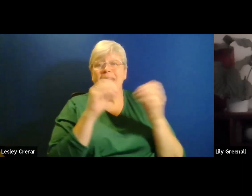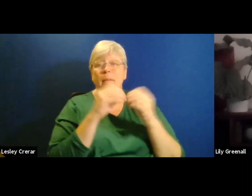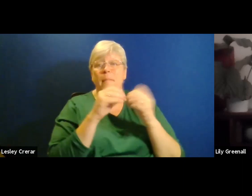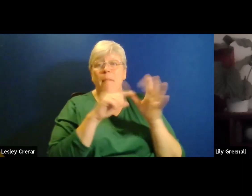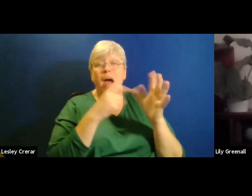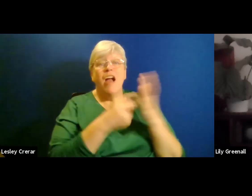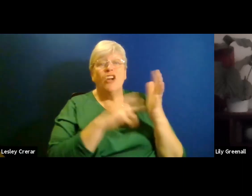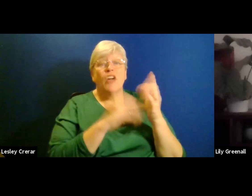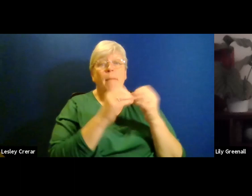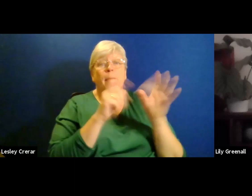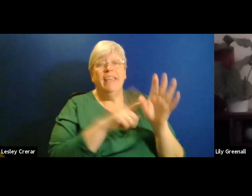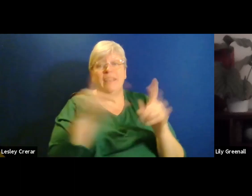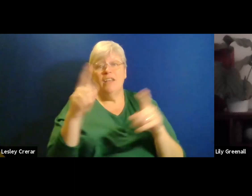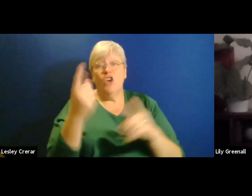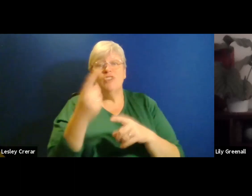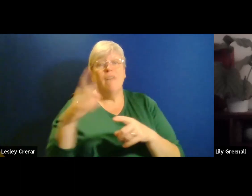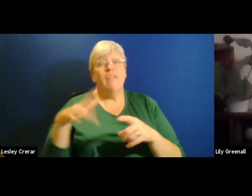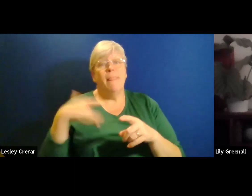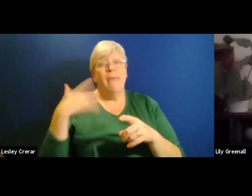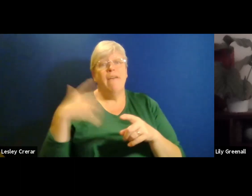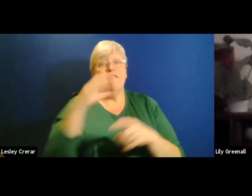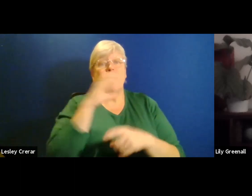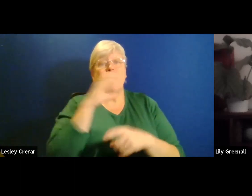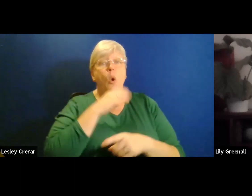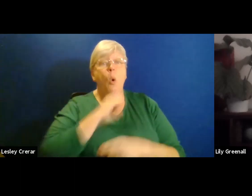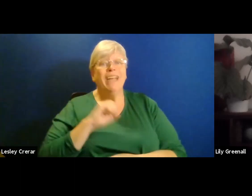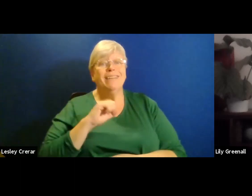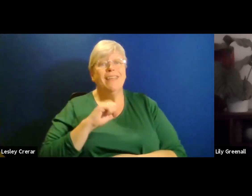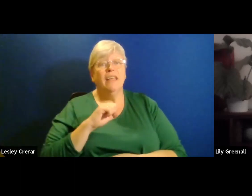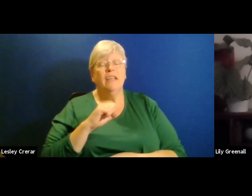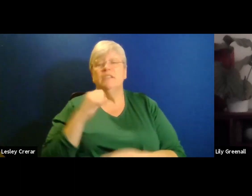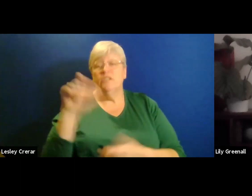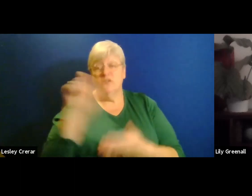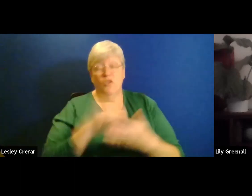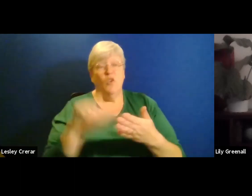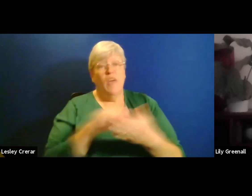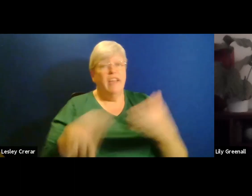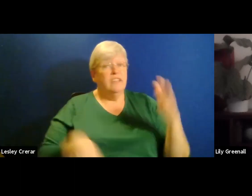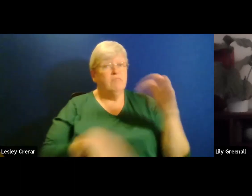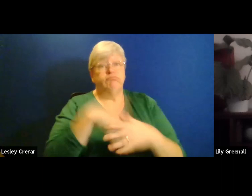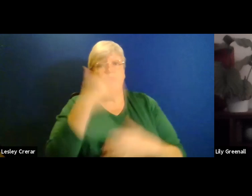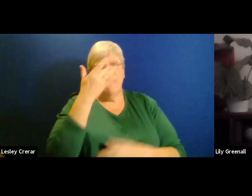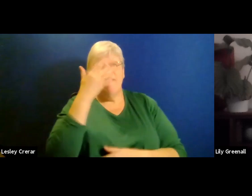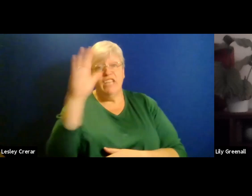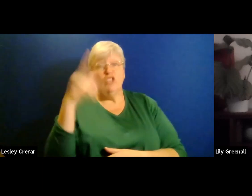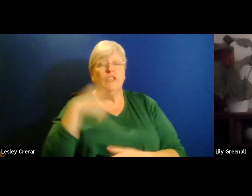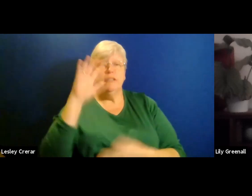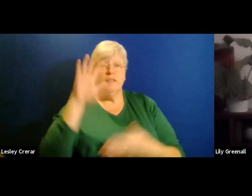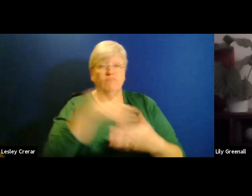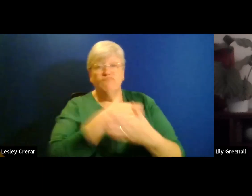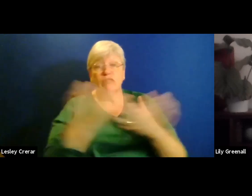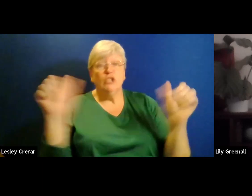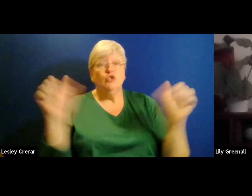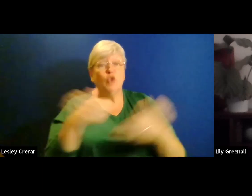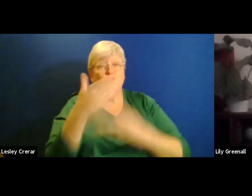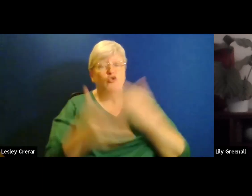Orkney and writes short stories, poetry, and full-length fiction. She has several books published, and her writing has